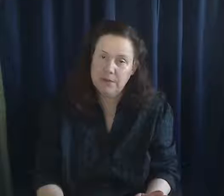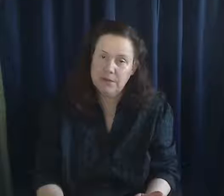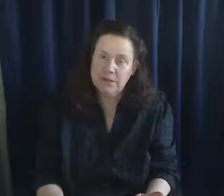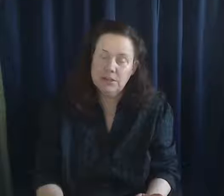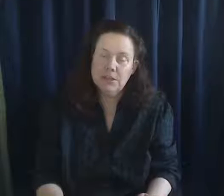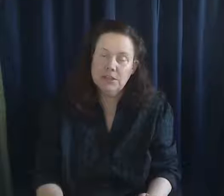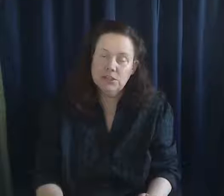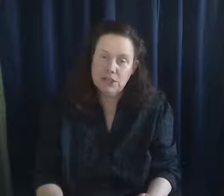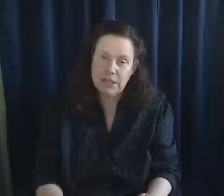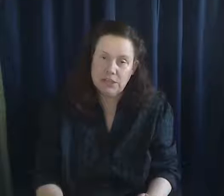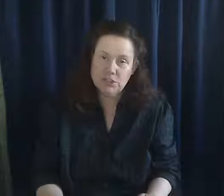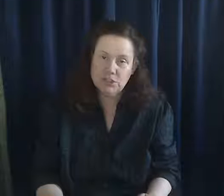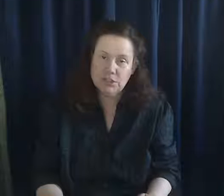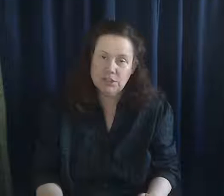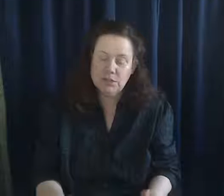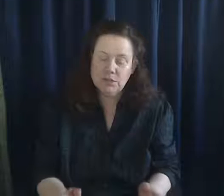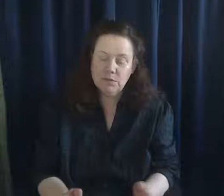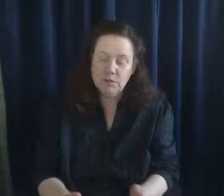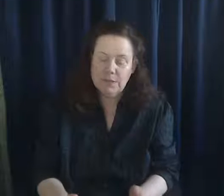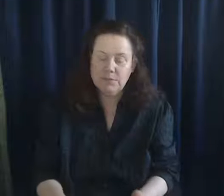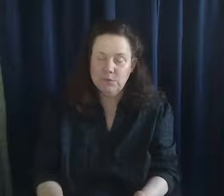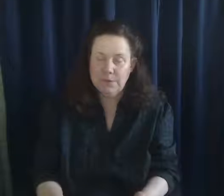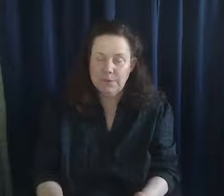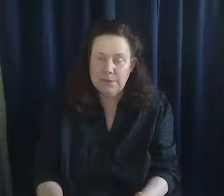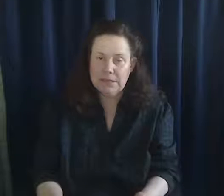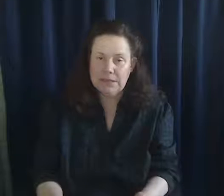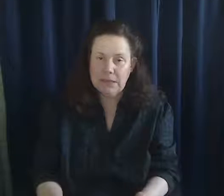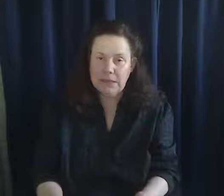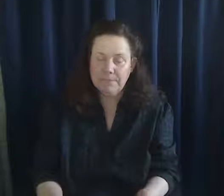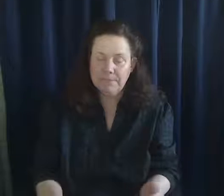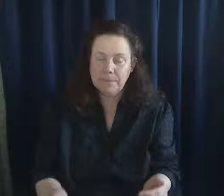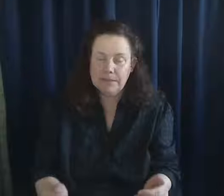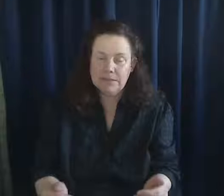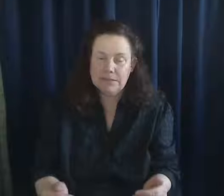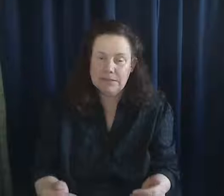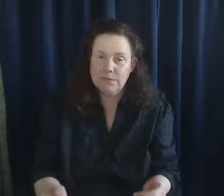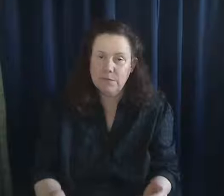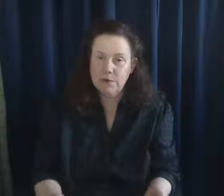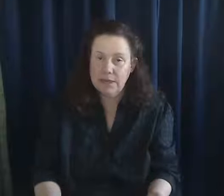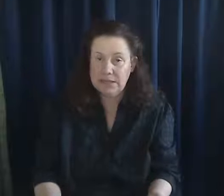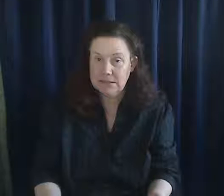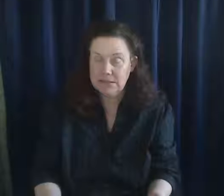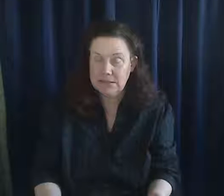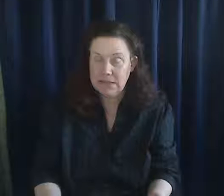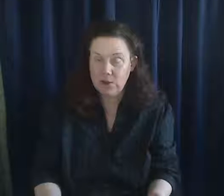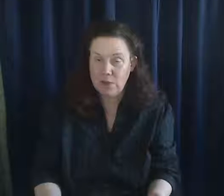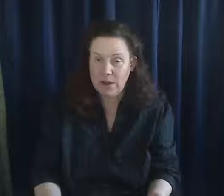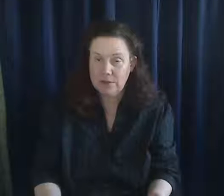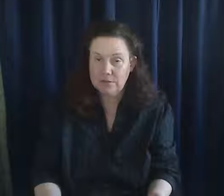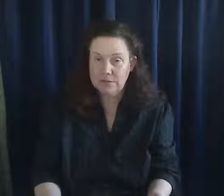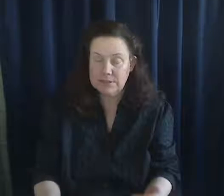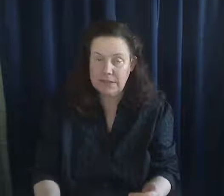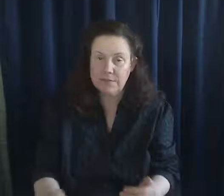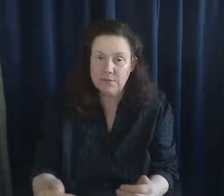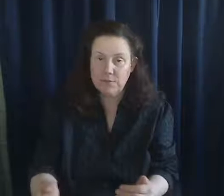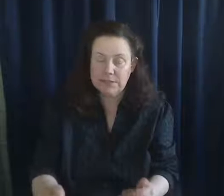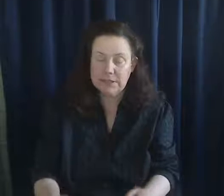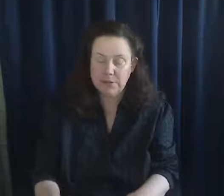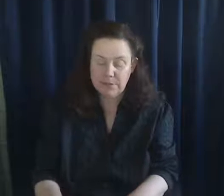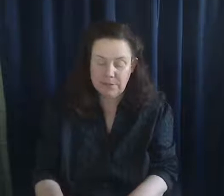would change what I'm doing, but this is for a sign choir to sign for mostly hearing people,